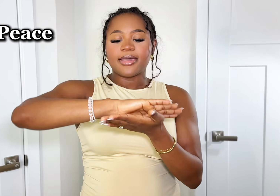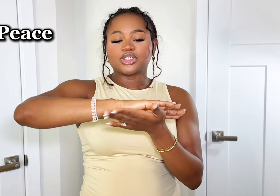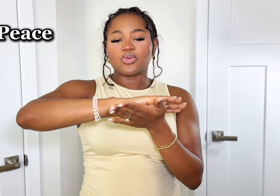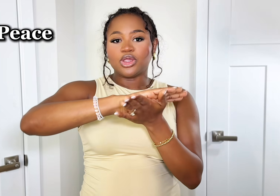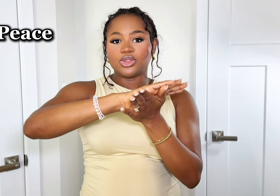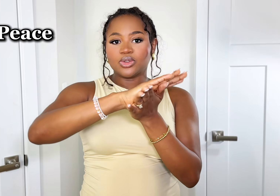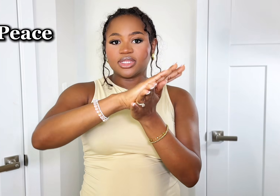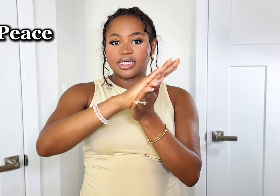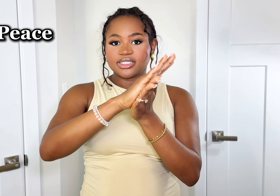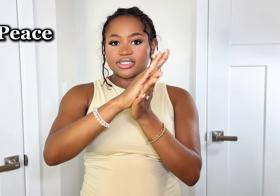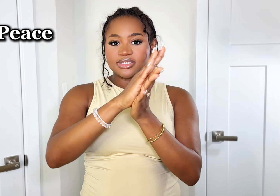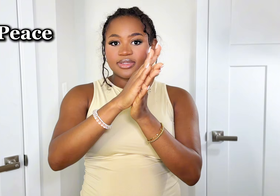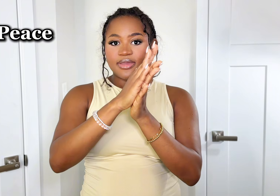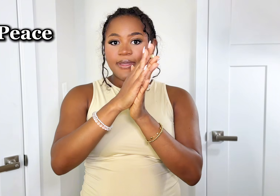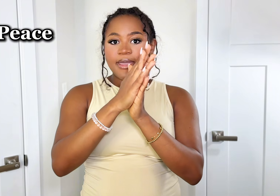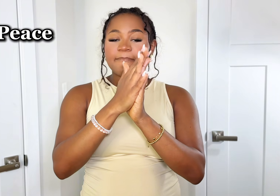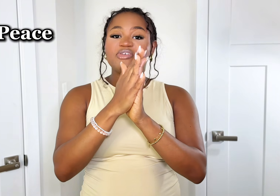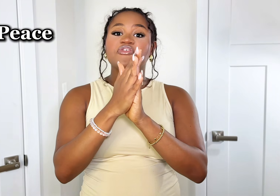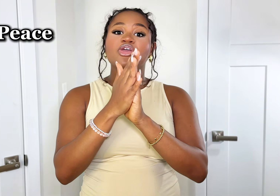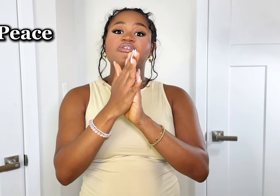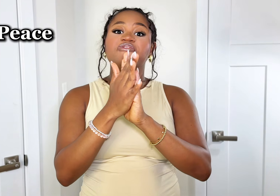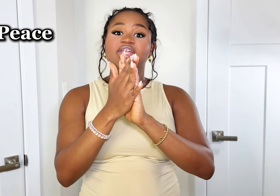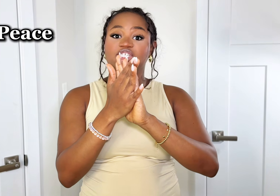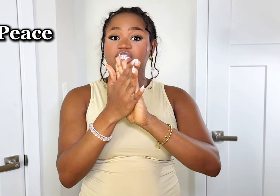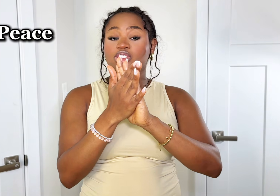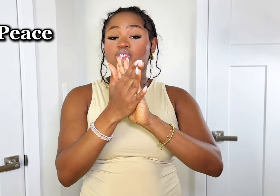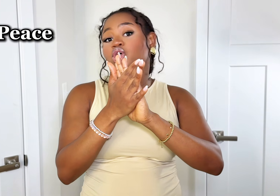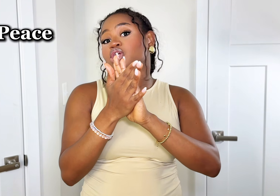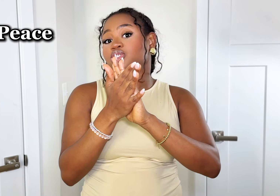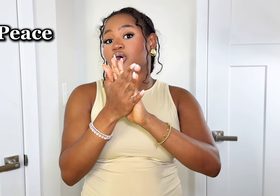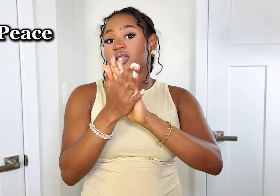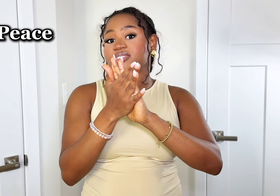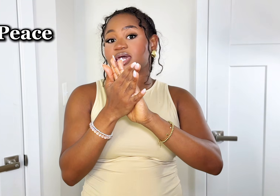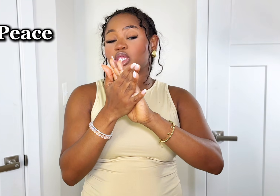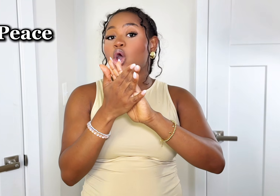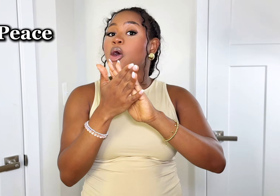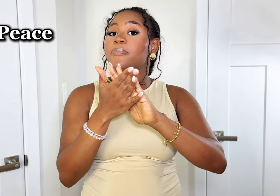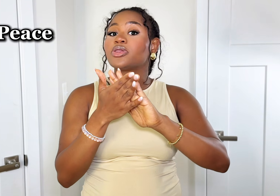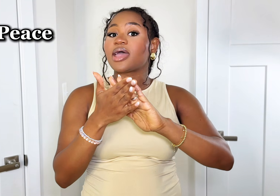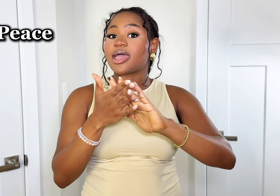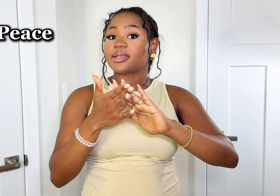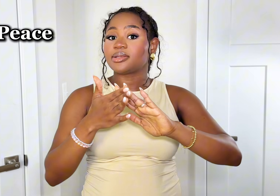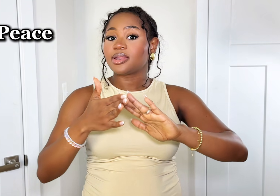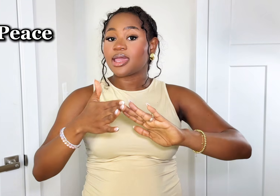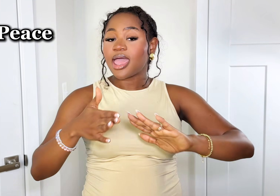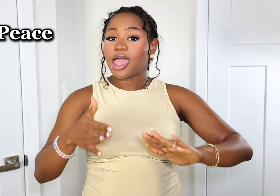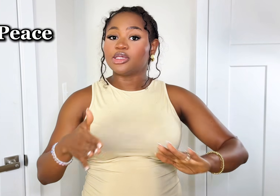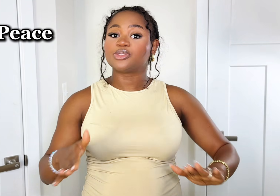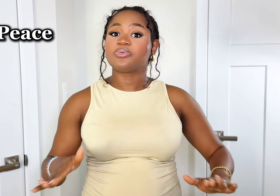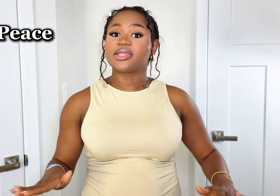So when you do this, before you're finishing to turn to the other side, you open your hand and you spread it